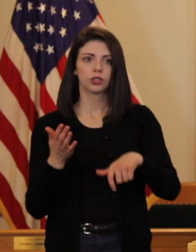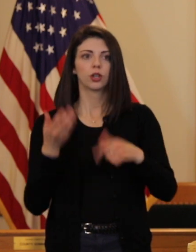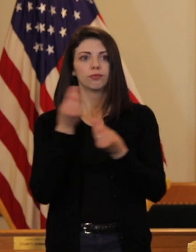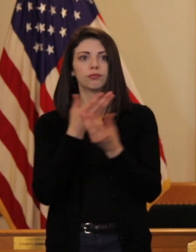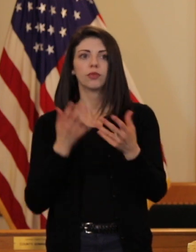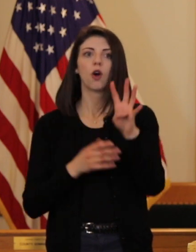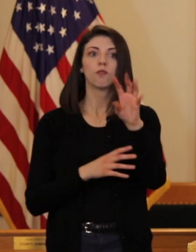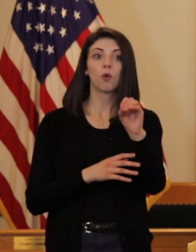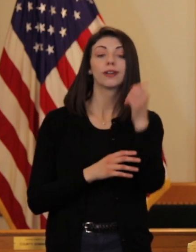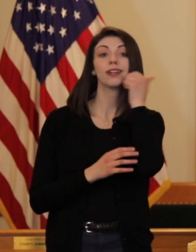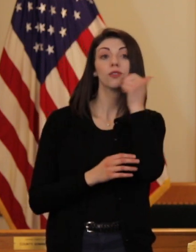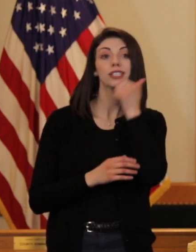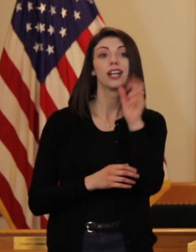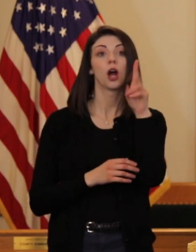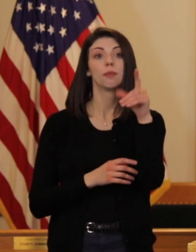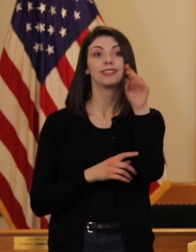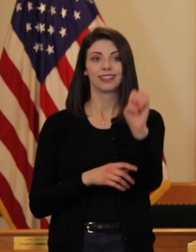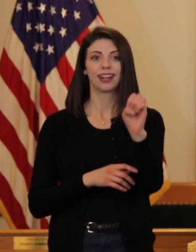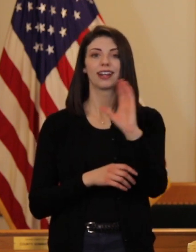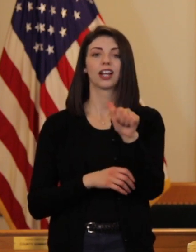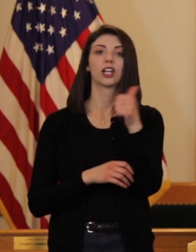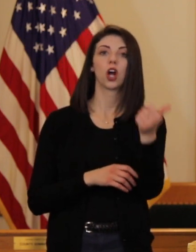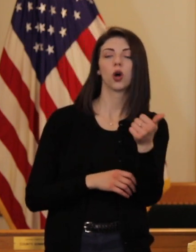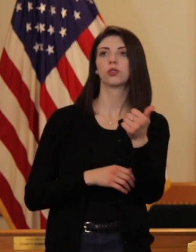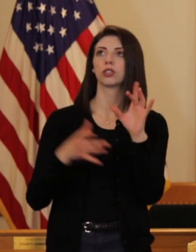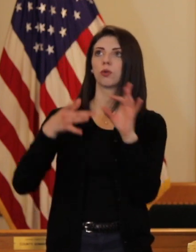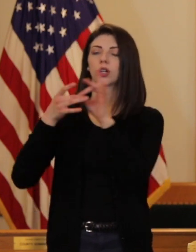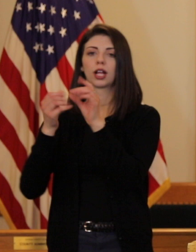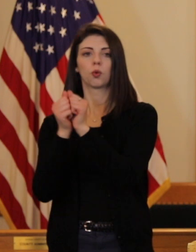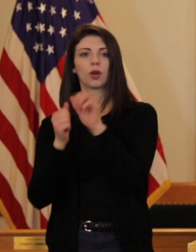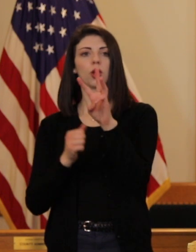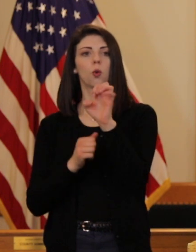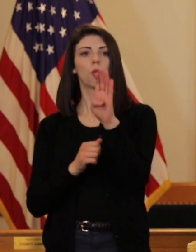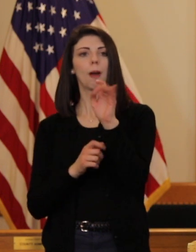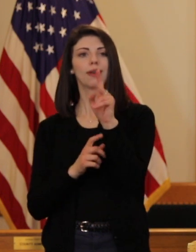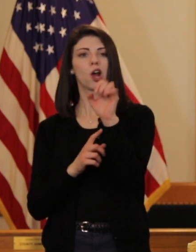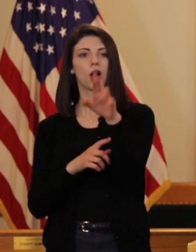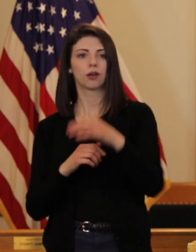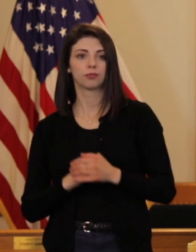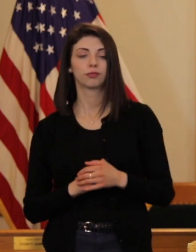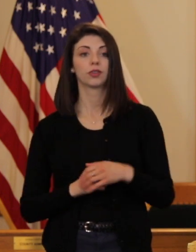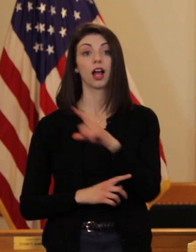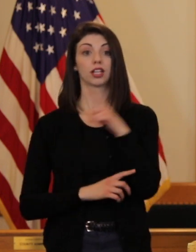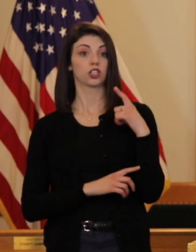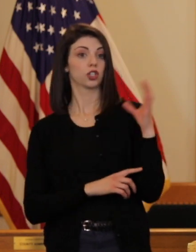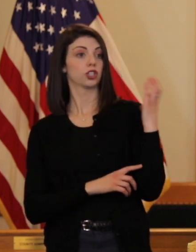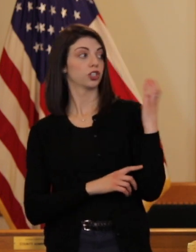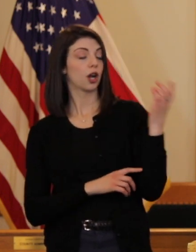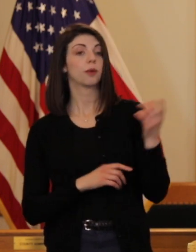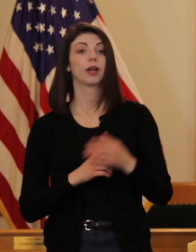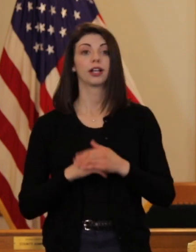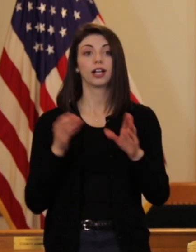national webinar for counties on COVID-19 communication methods. Legislator Chairman Weatherup has recorded 20